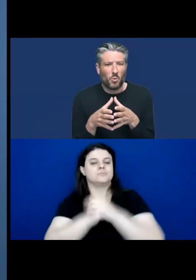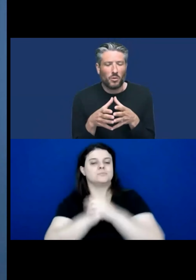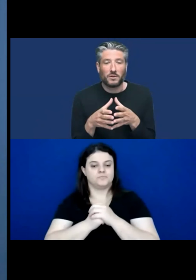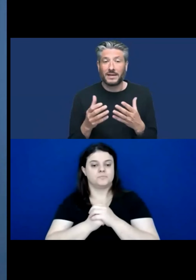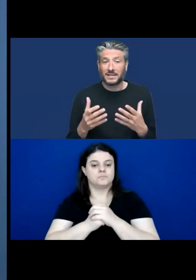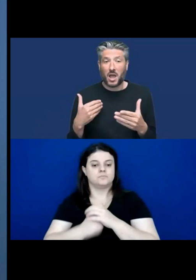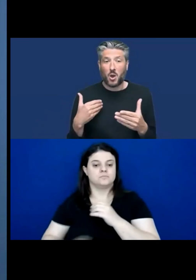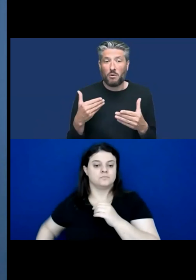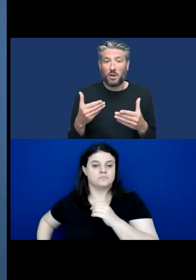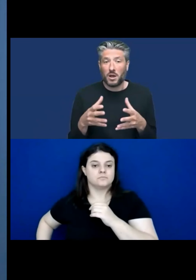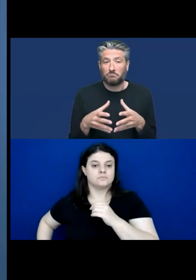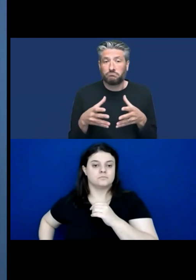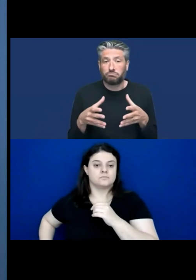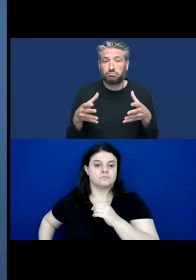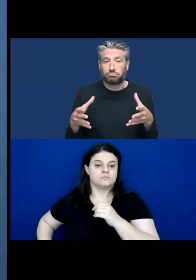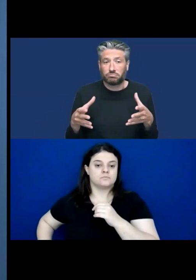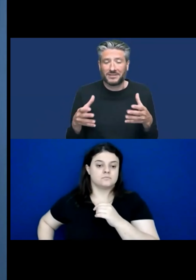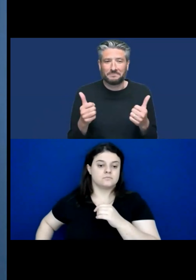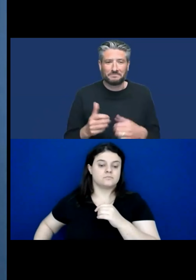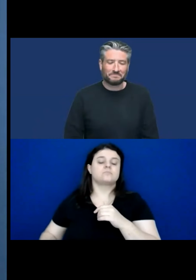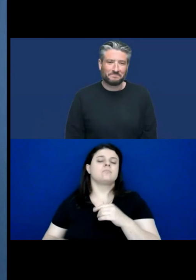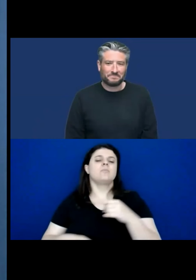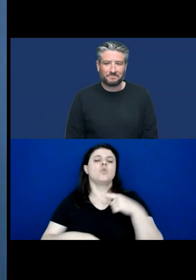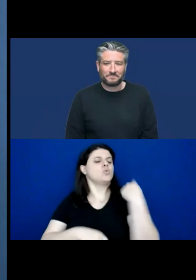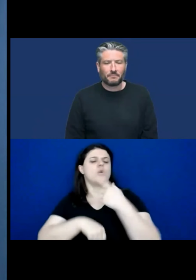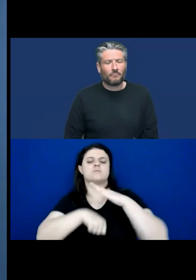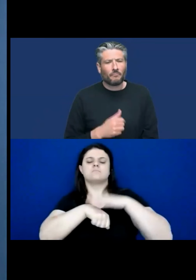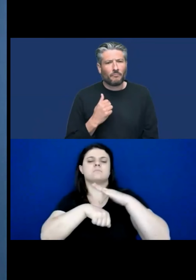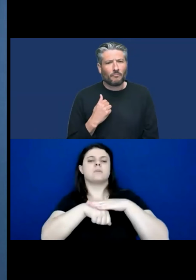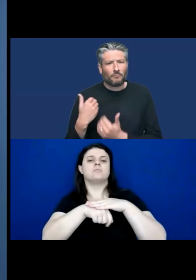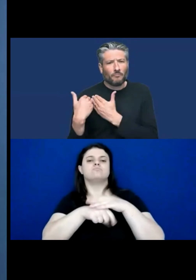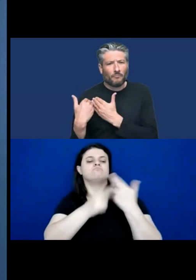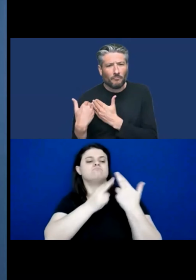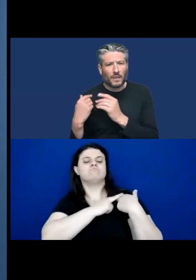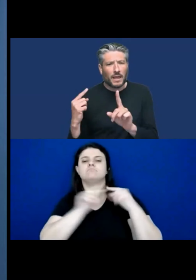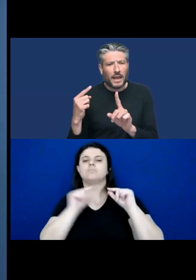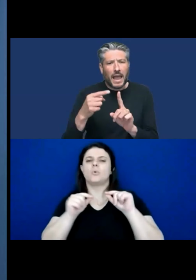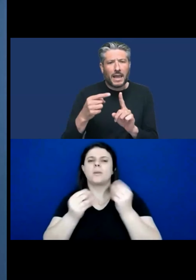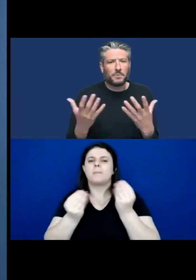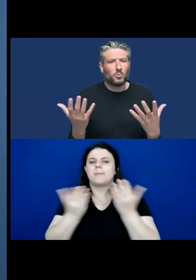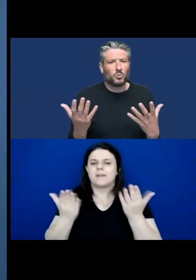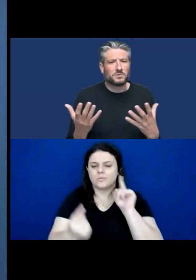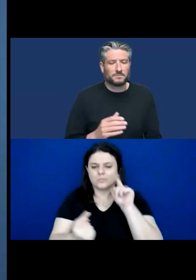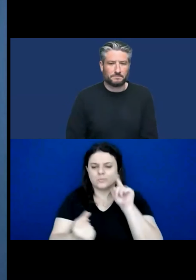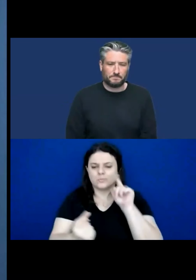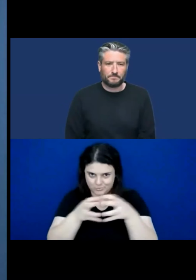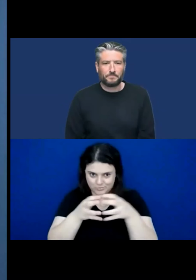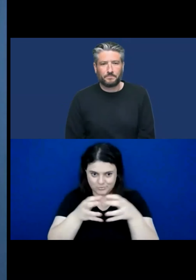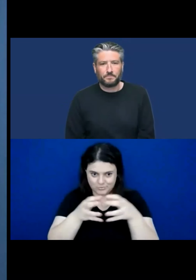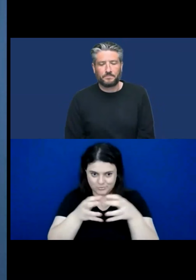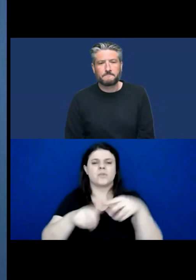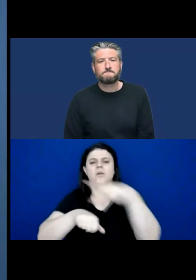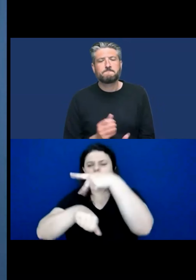So what's actually our role and why do we exist at the European level? Well, many